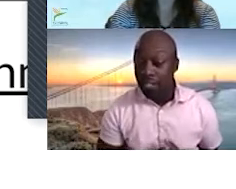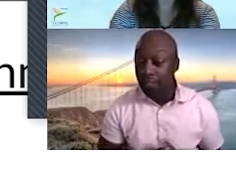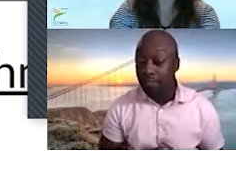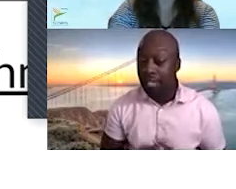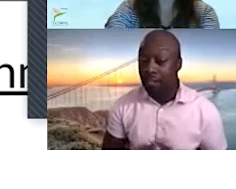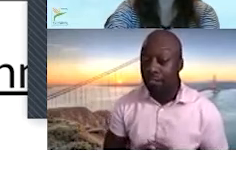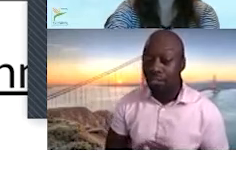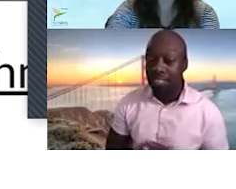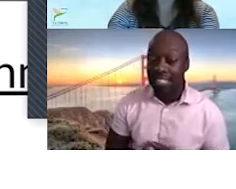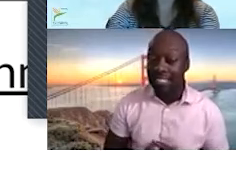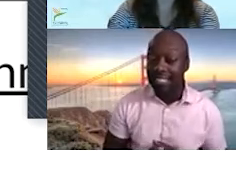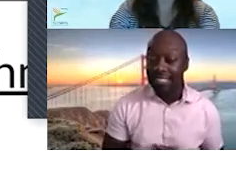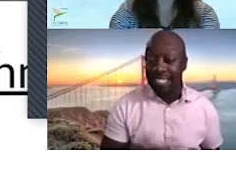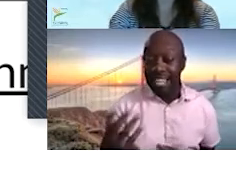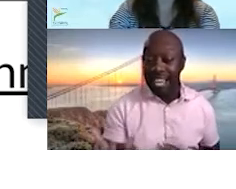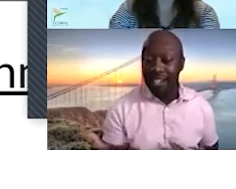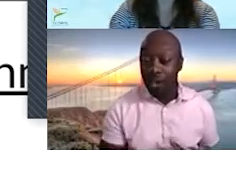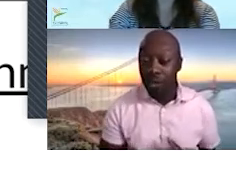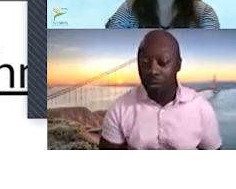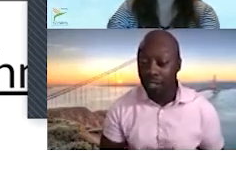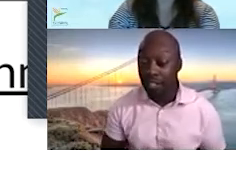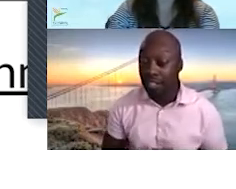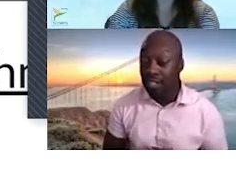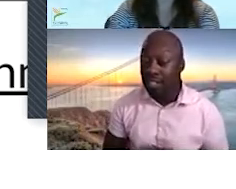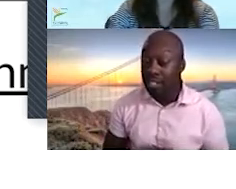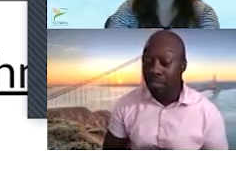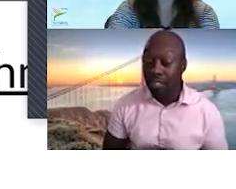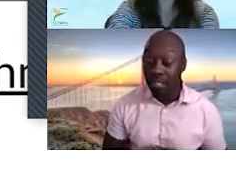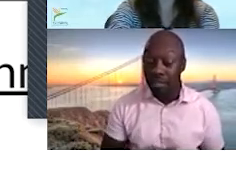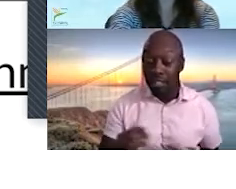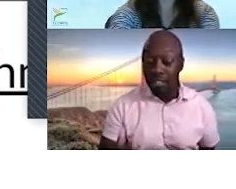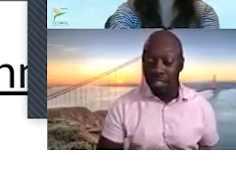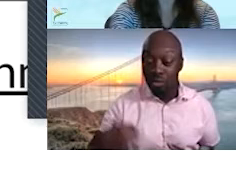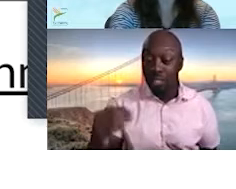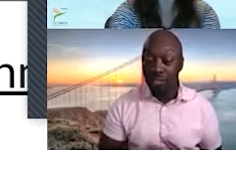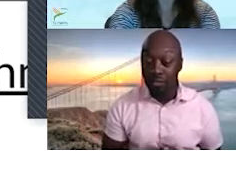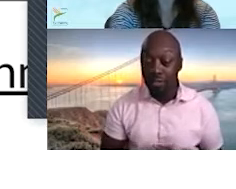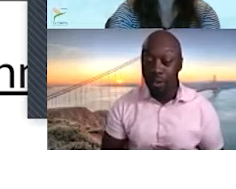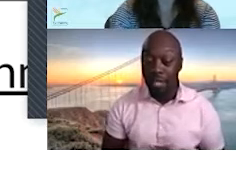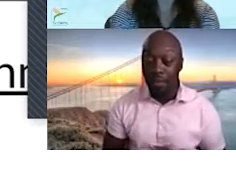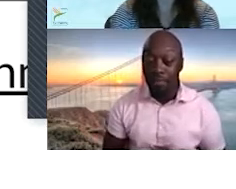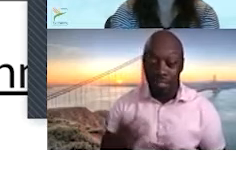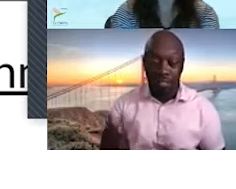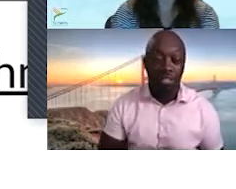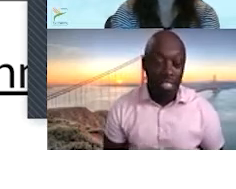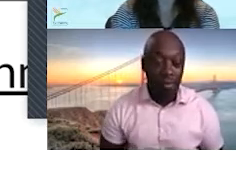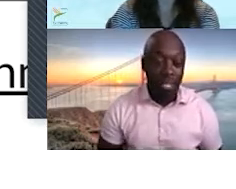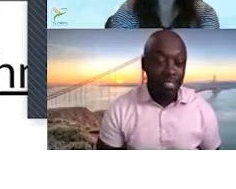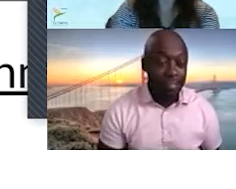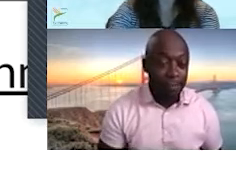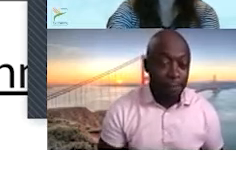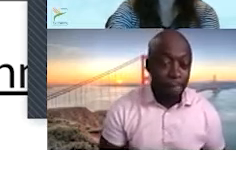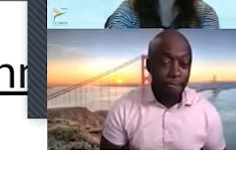no. I don't usually like to say the no word, especially with new ones growing up, and you'll see